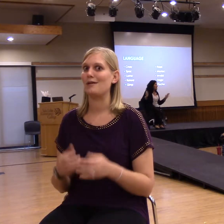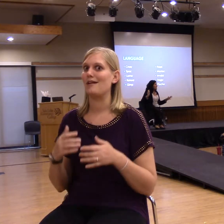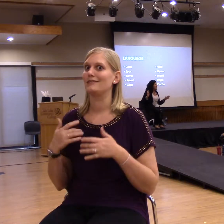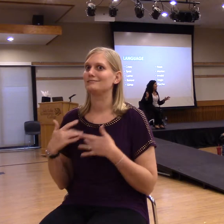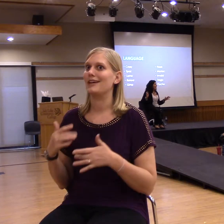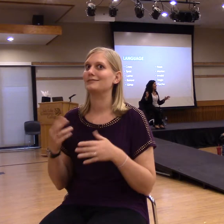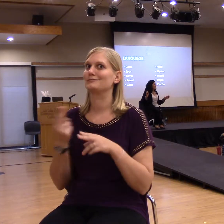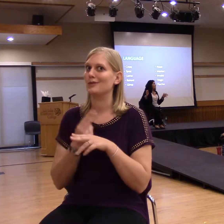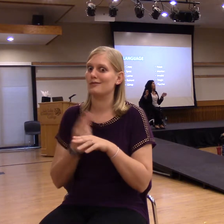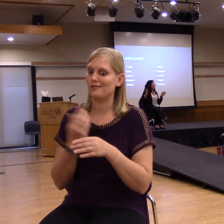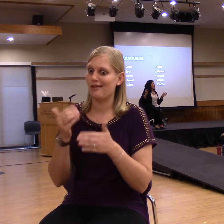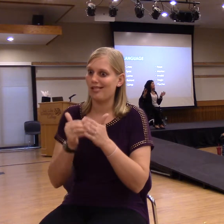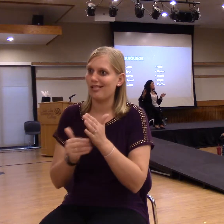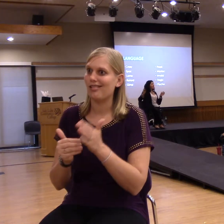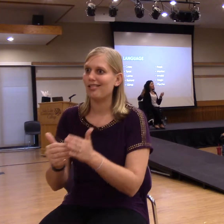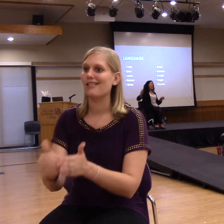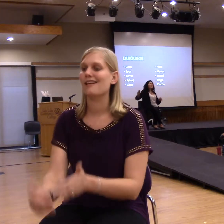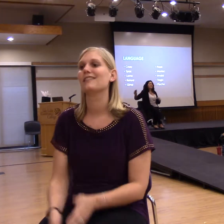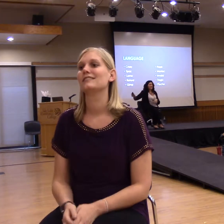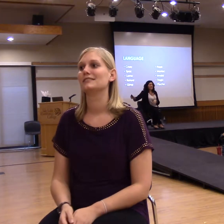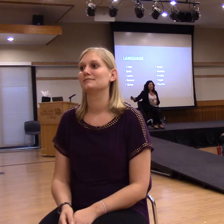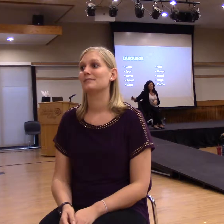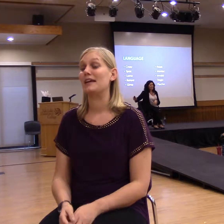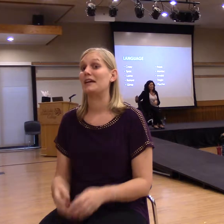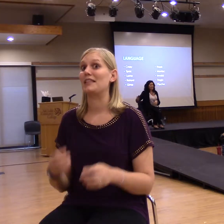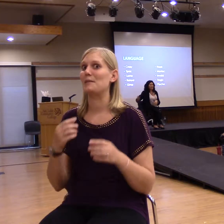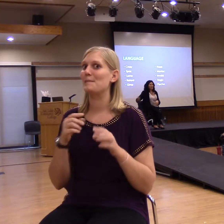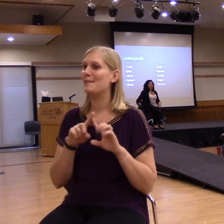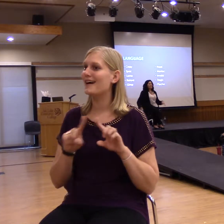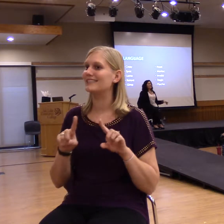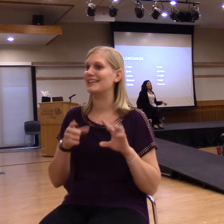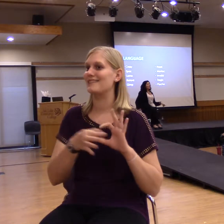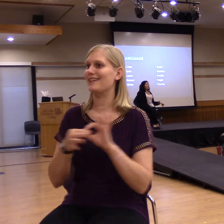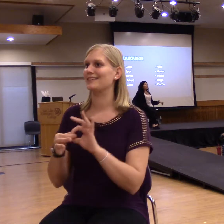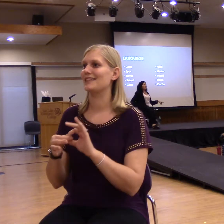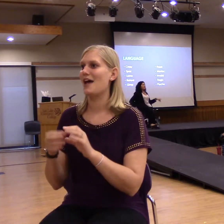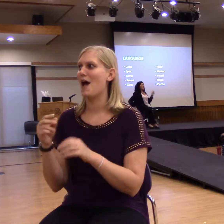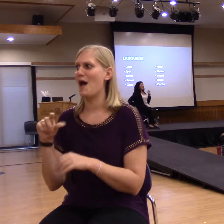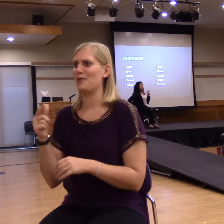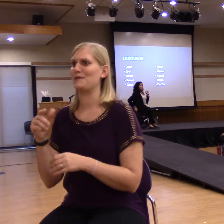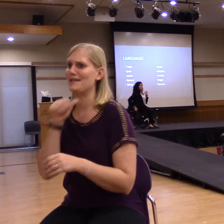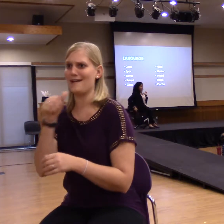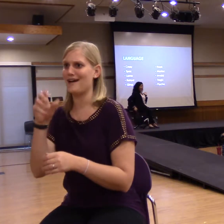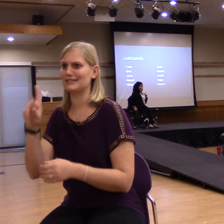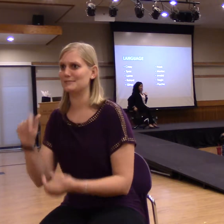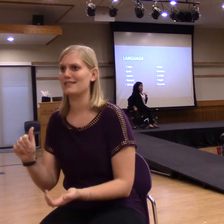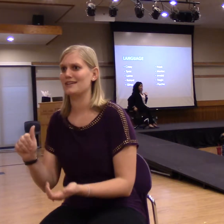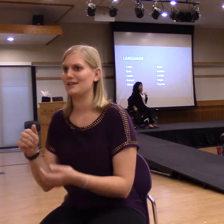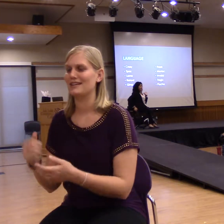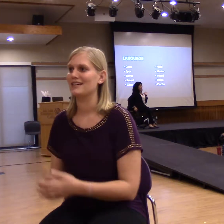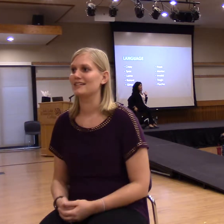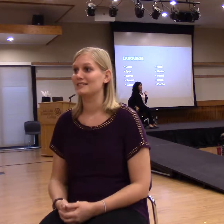used, common day, to talk about something other than disability, right? But to talk about something